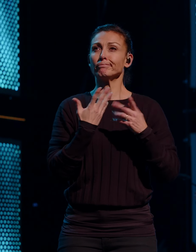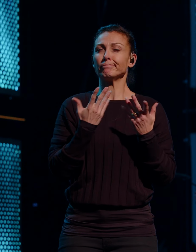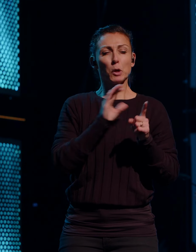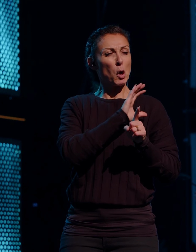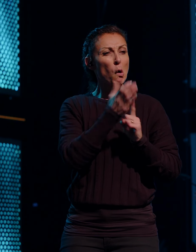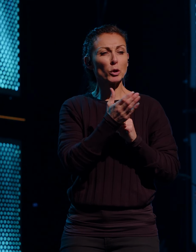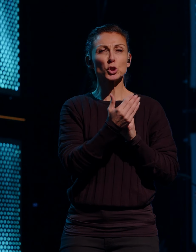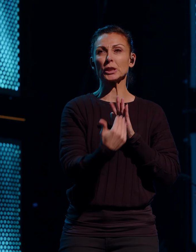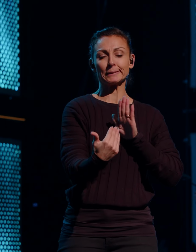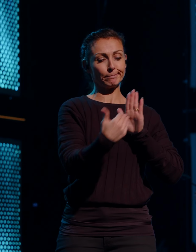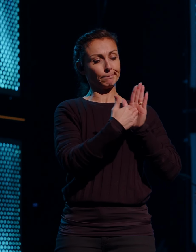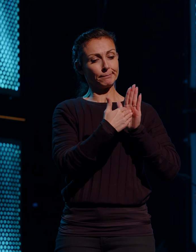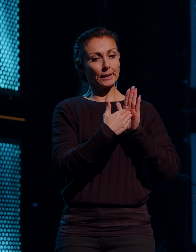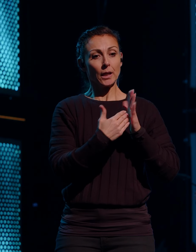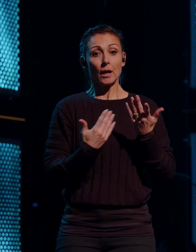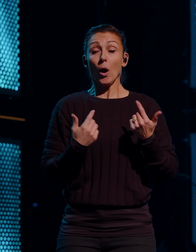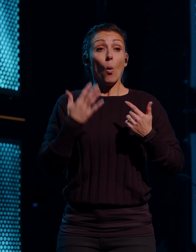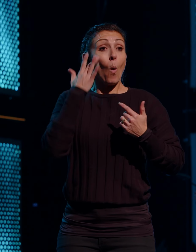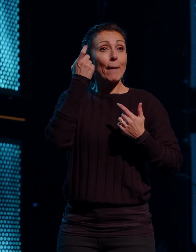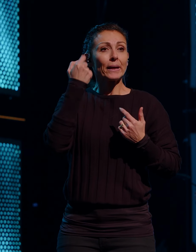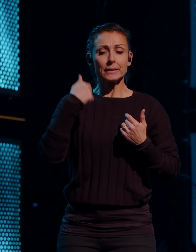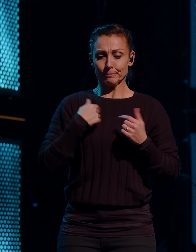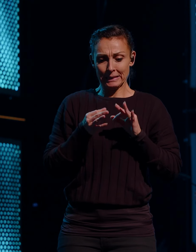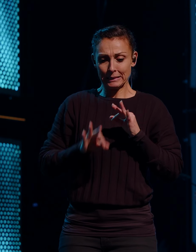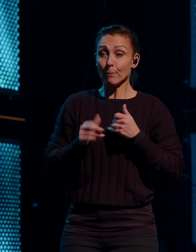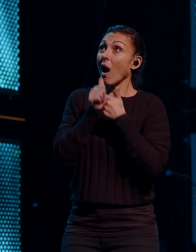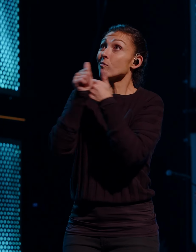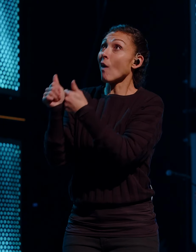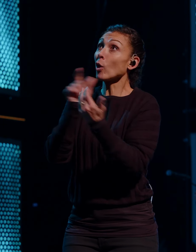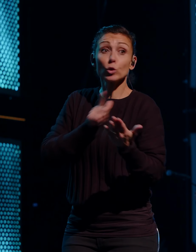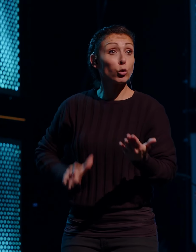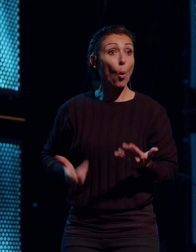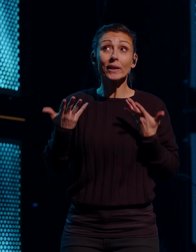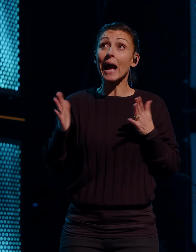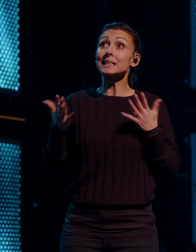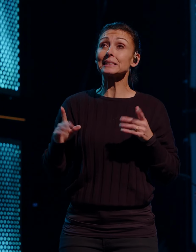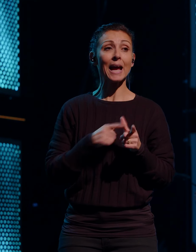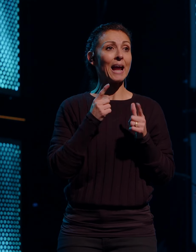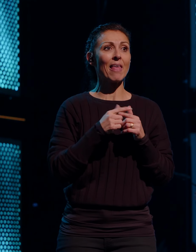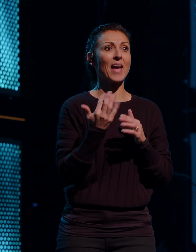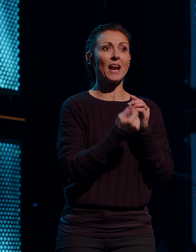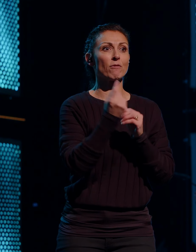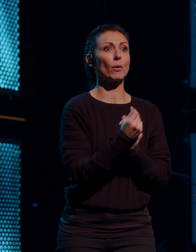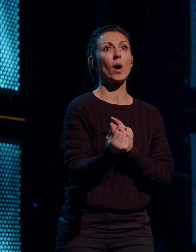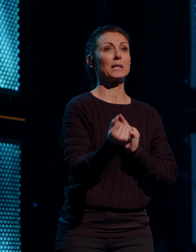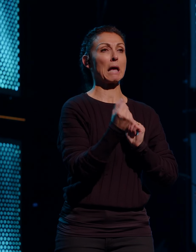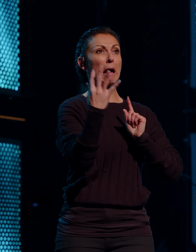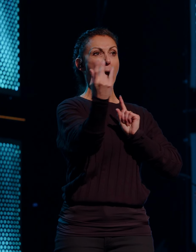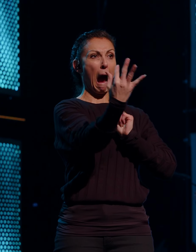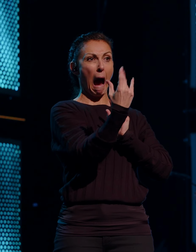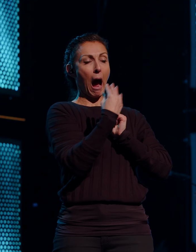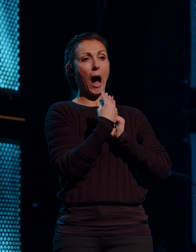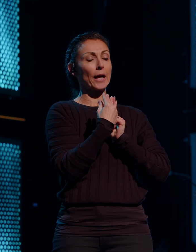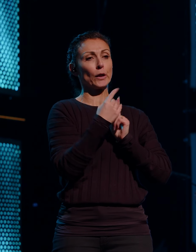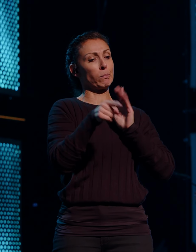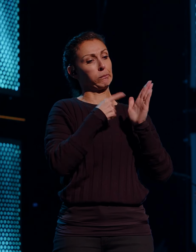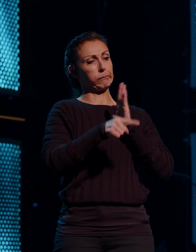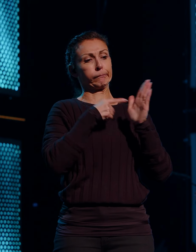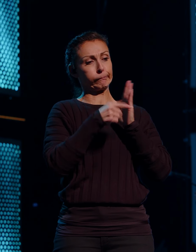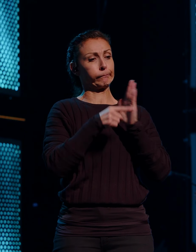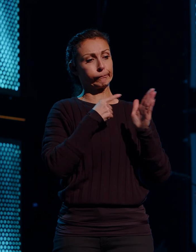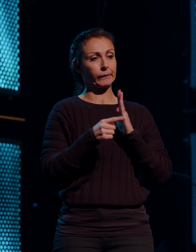for the Lord will not waste it. There will be a worthy outcome. There will. Keep telling